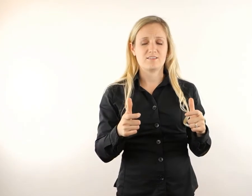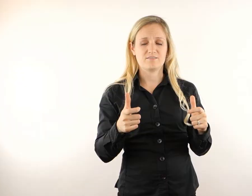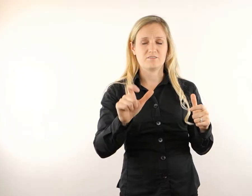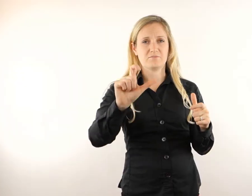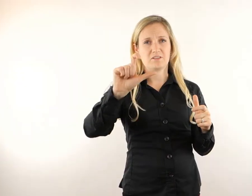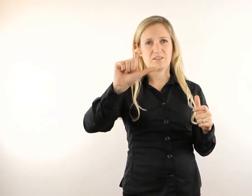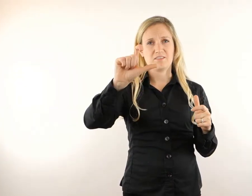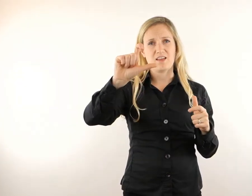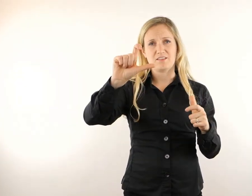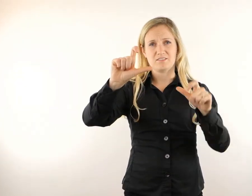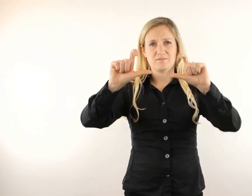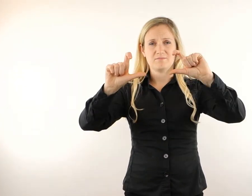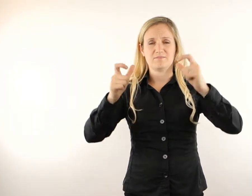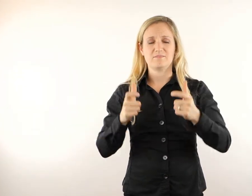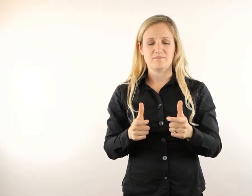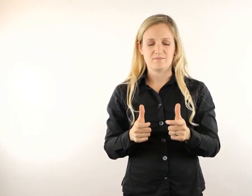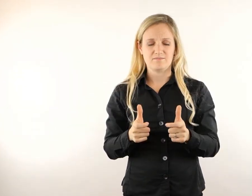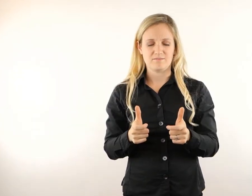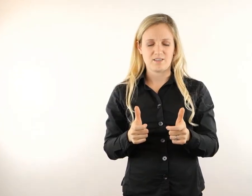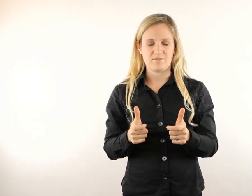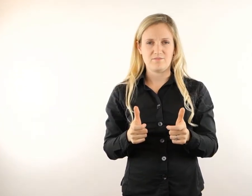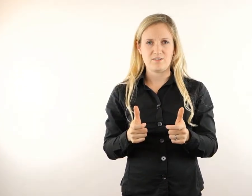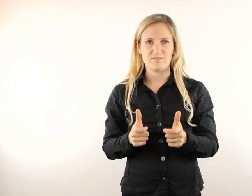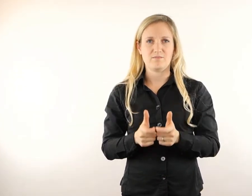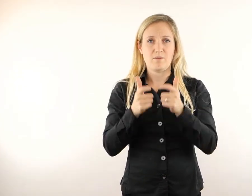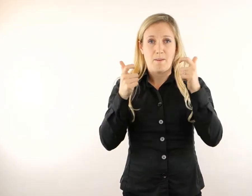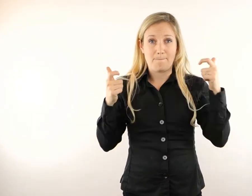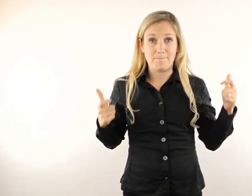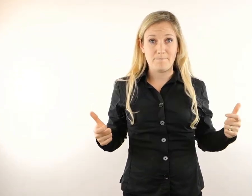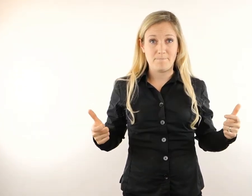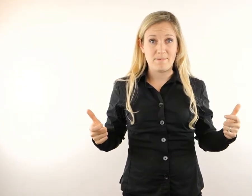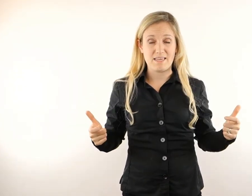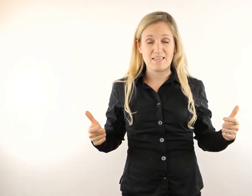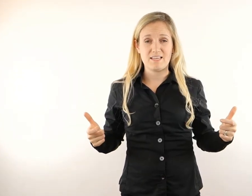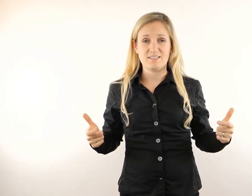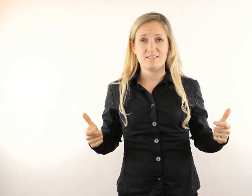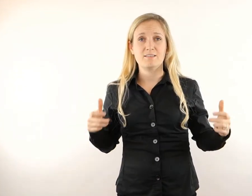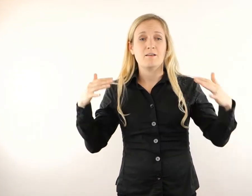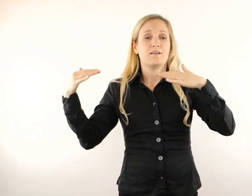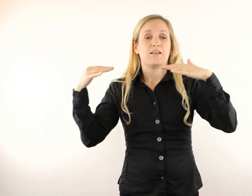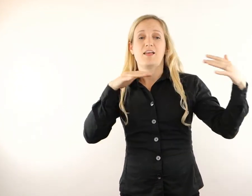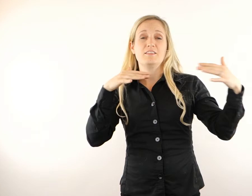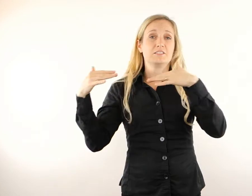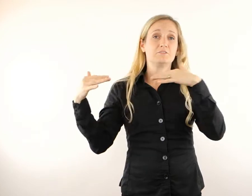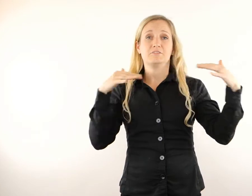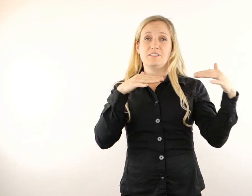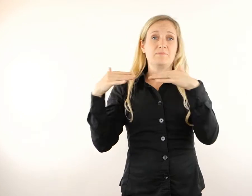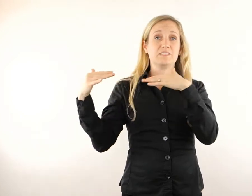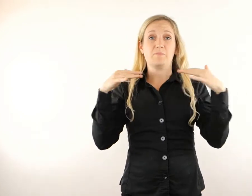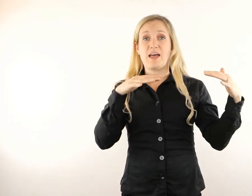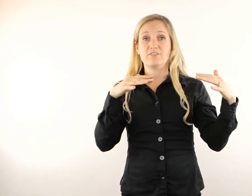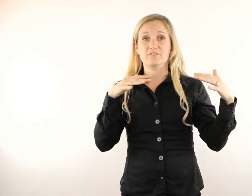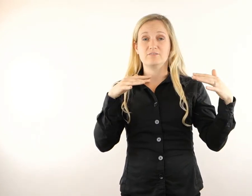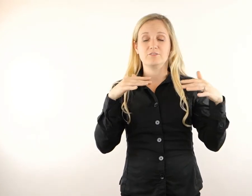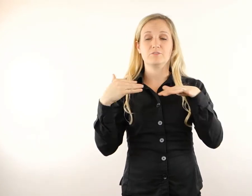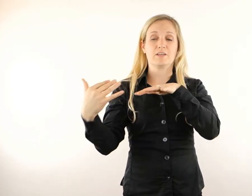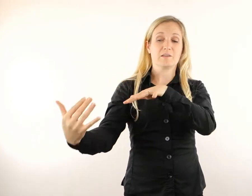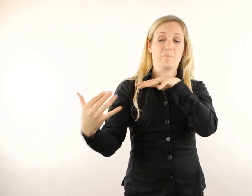And kind of like that. Kind of fun. Biggest. And this literally means battle. You can do like a